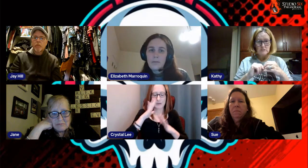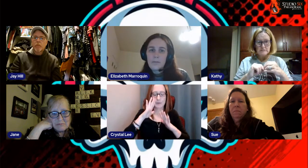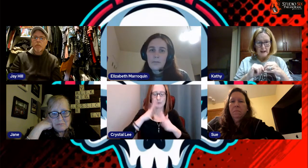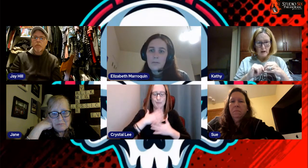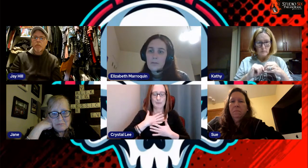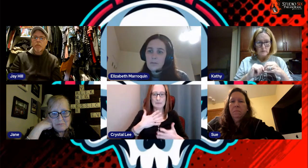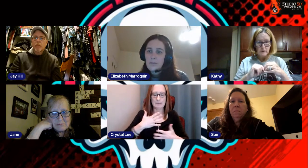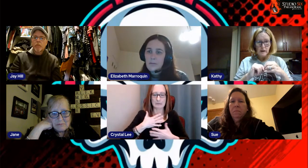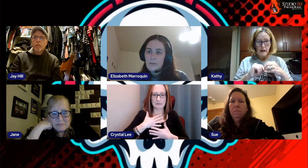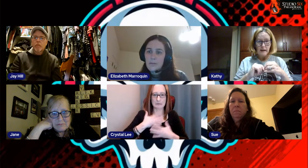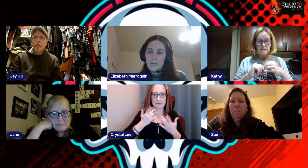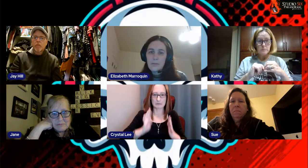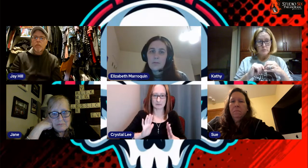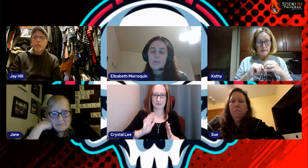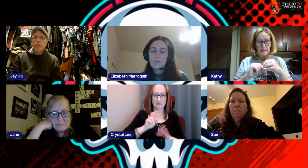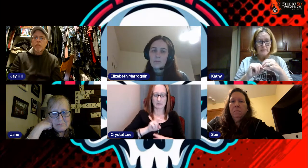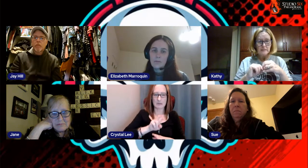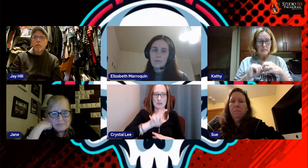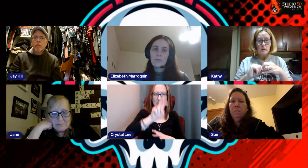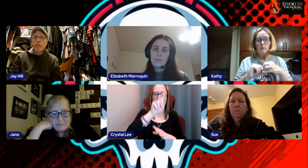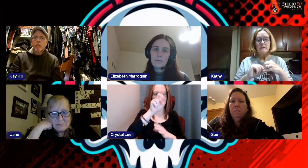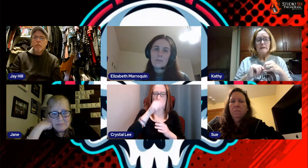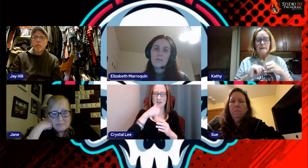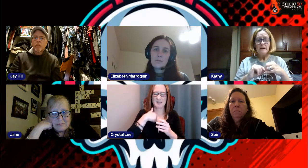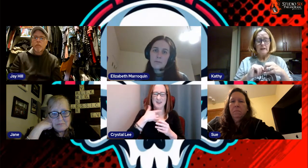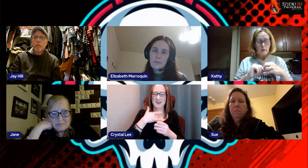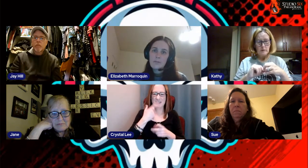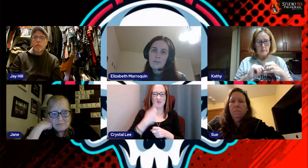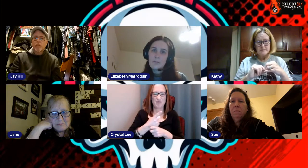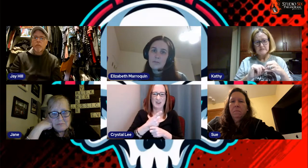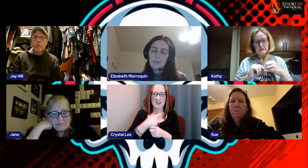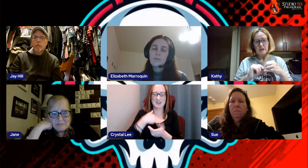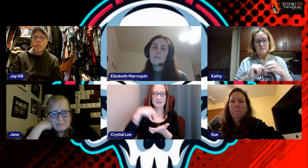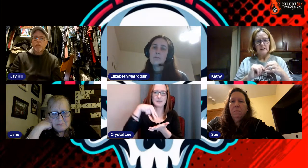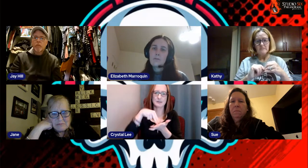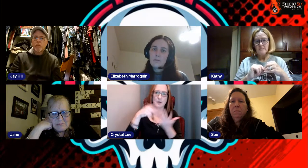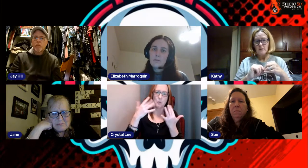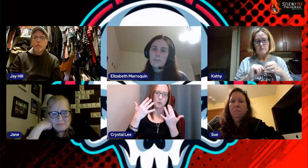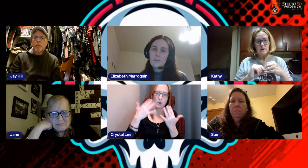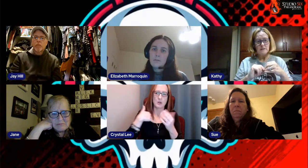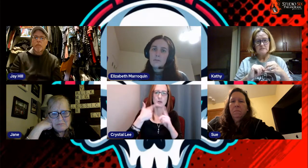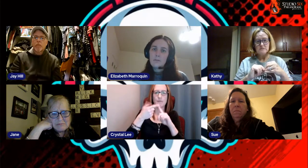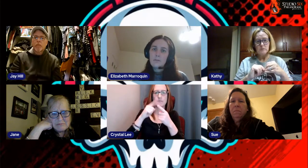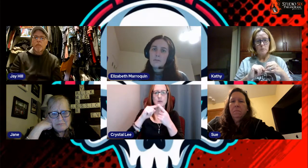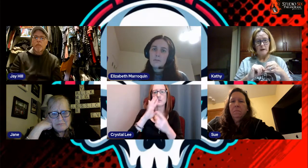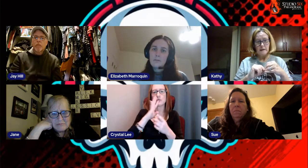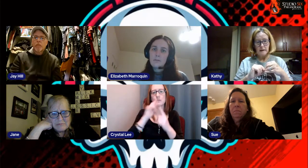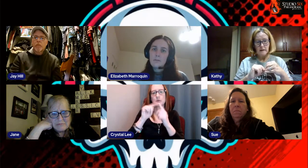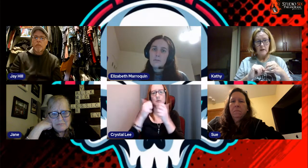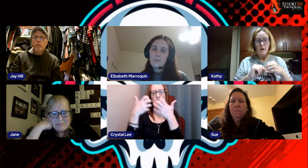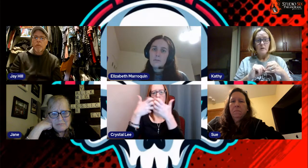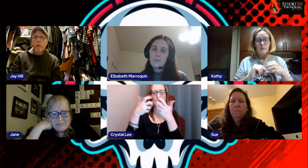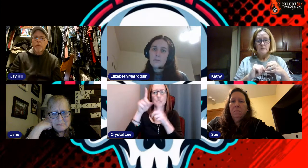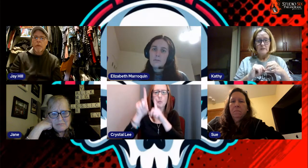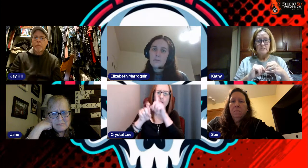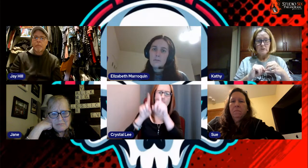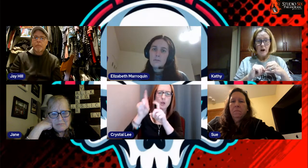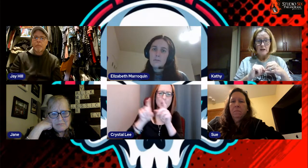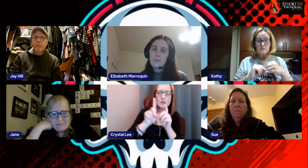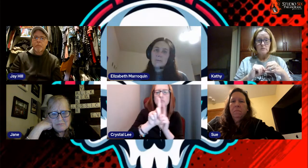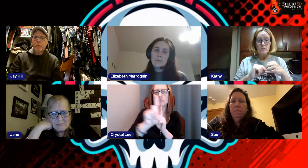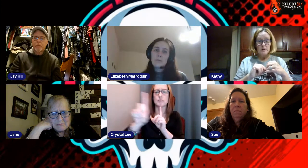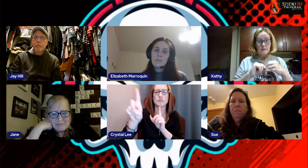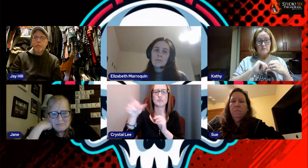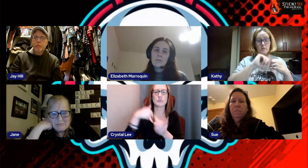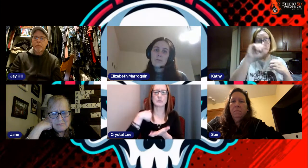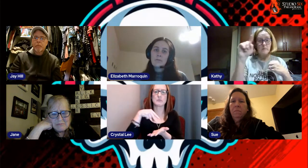I looked down. I had to breathe slowly. And I went up the stairs and I felt like, waiting for a friend to